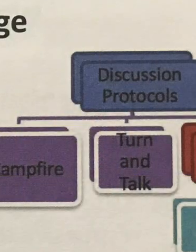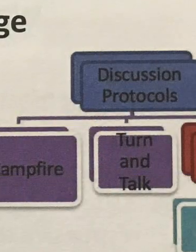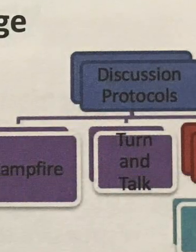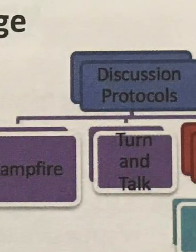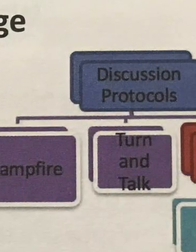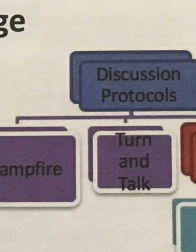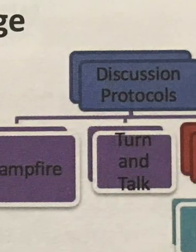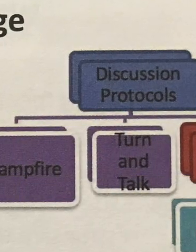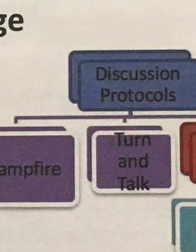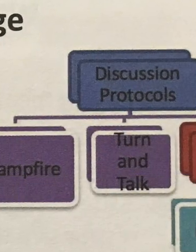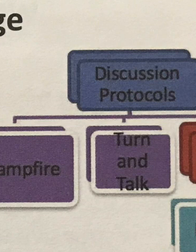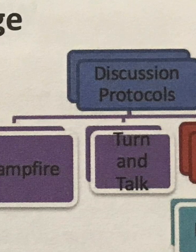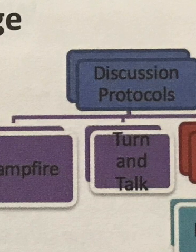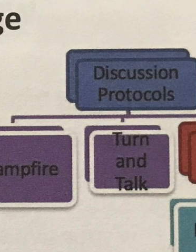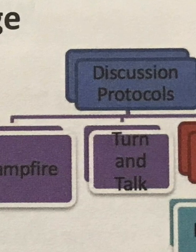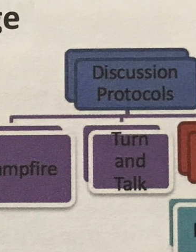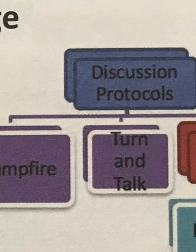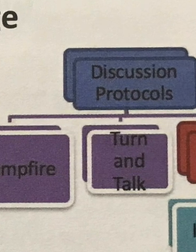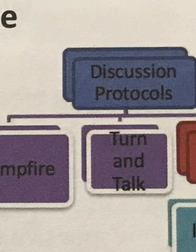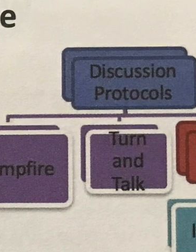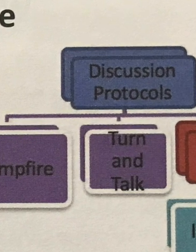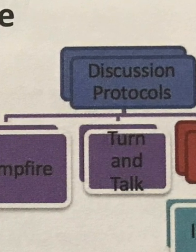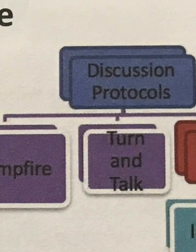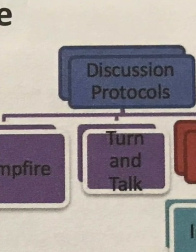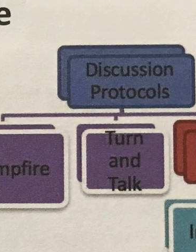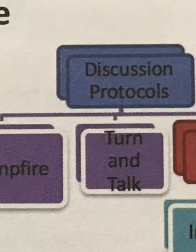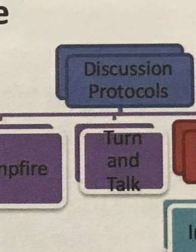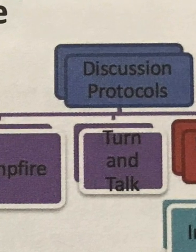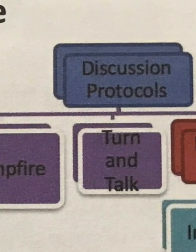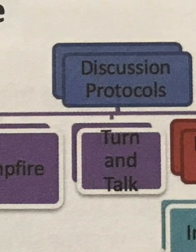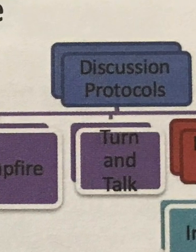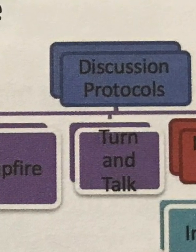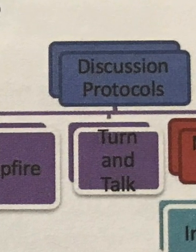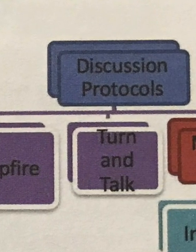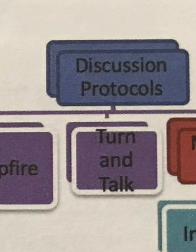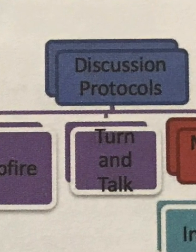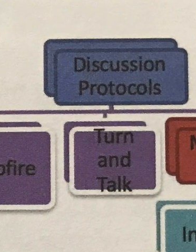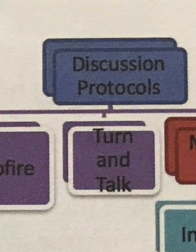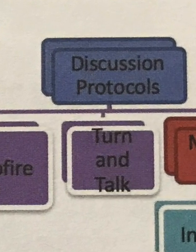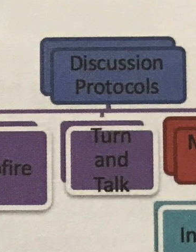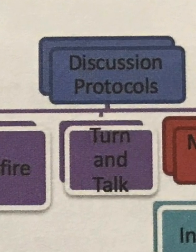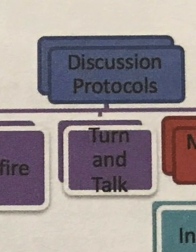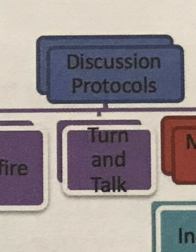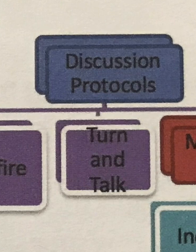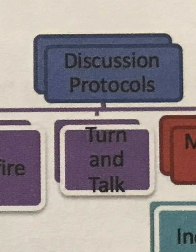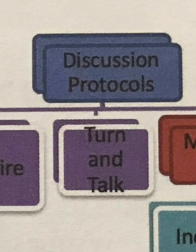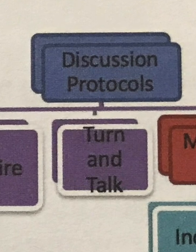a couple of activities there. I'm gonna help you out right now. Notice, in red it says, raise